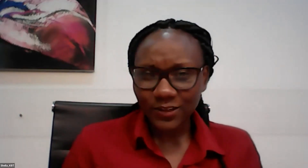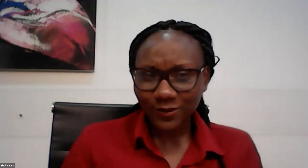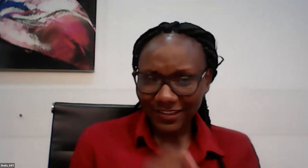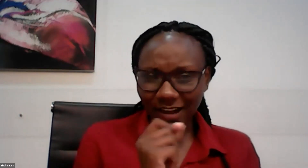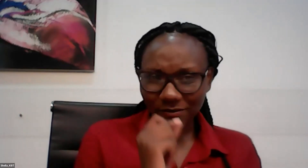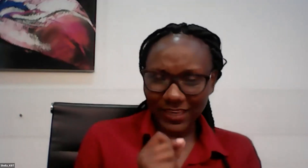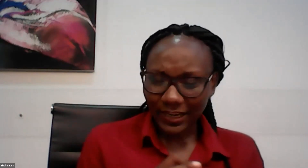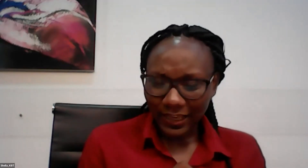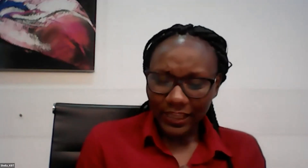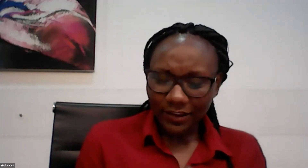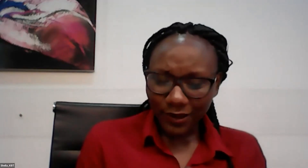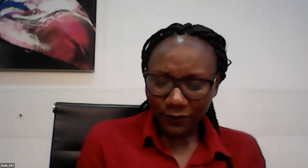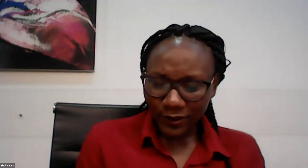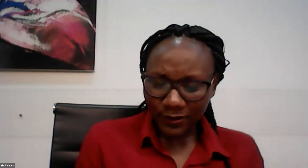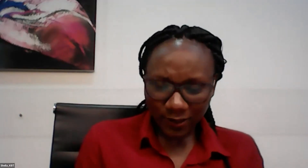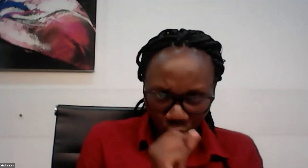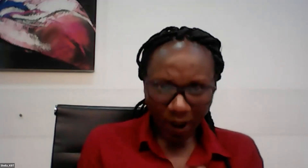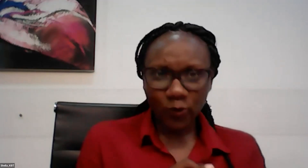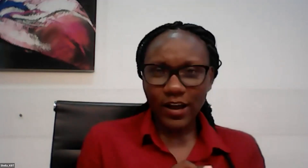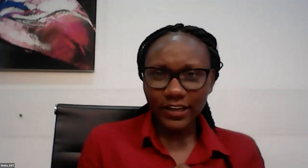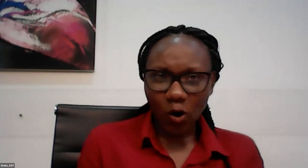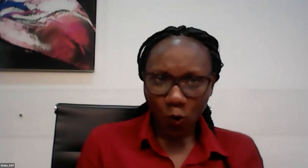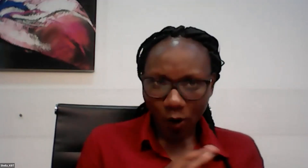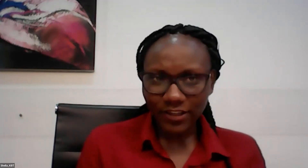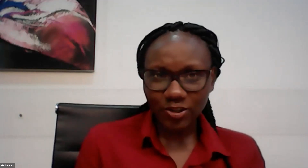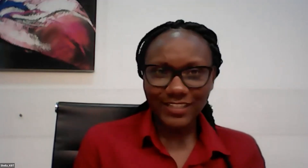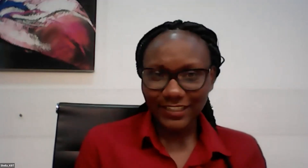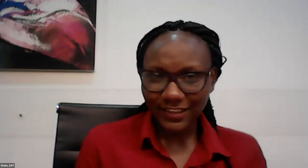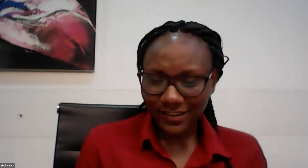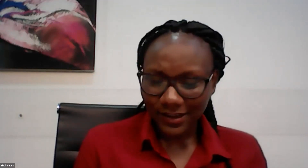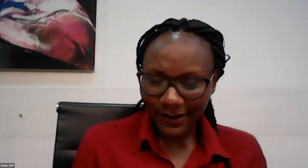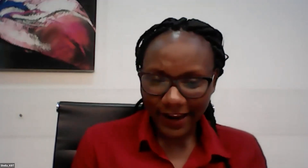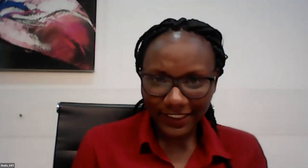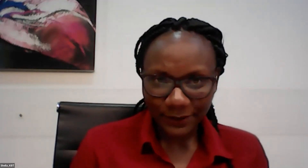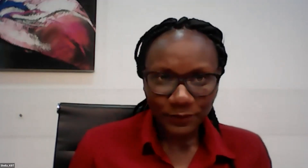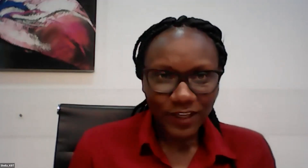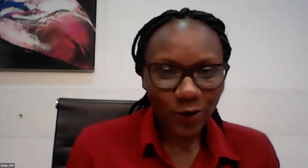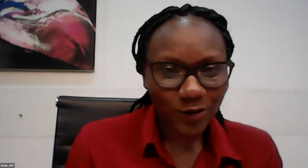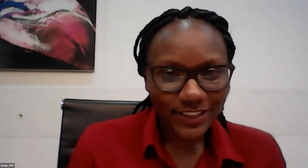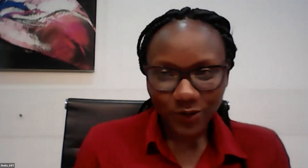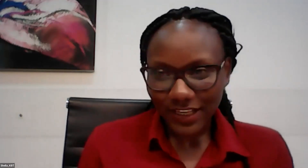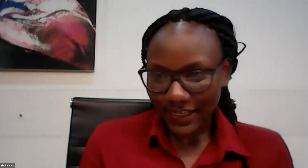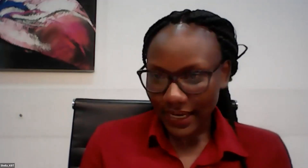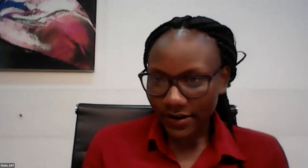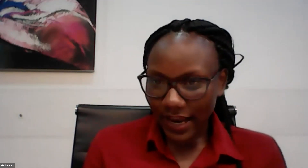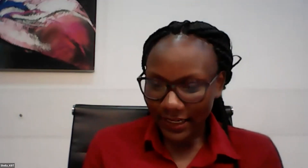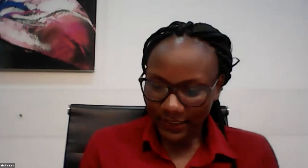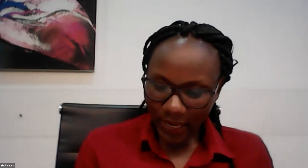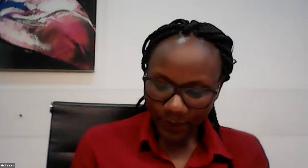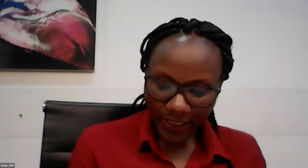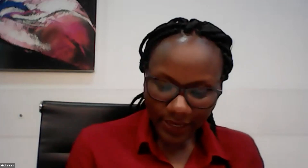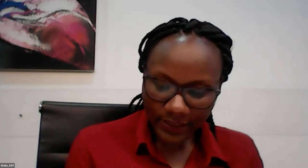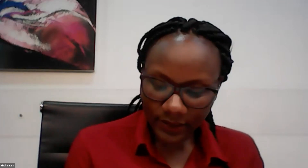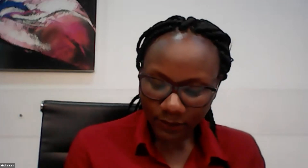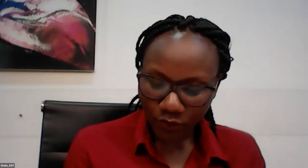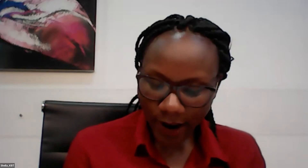get a chance to say something, even if it's just one word or one short sentence, right? So we could start with the second runners